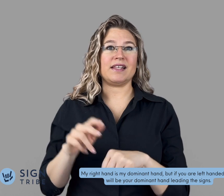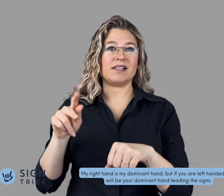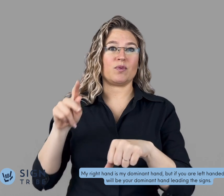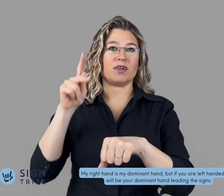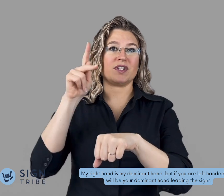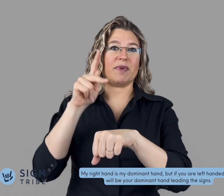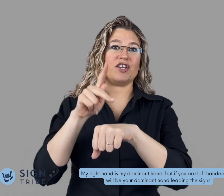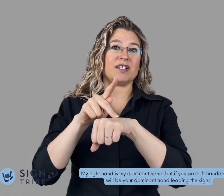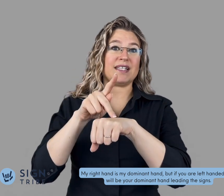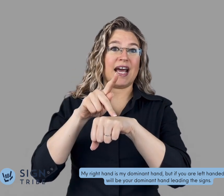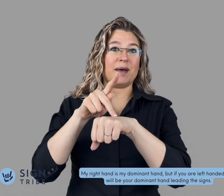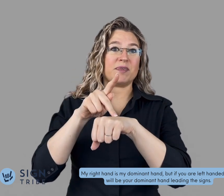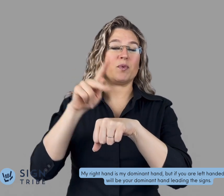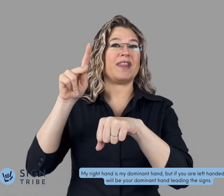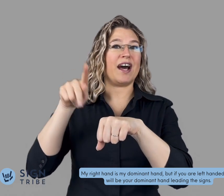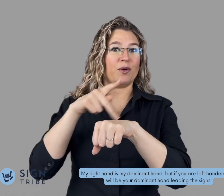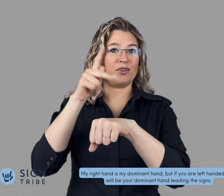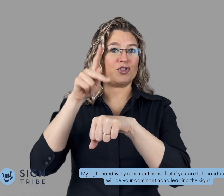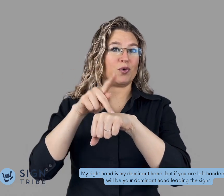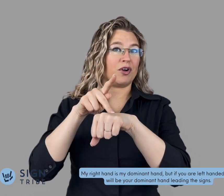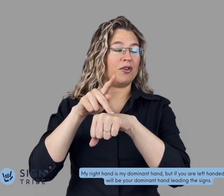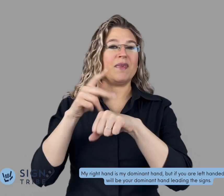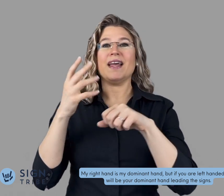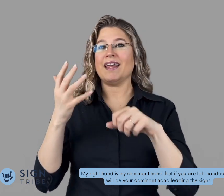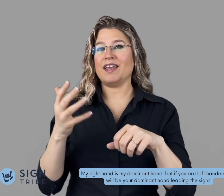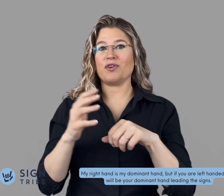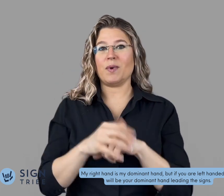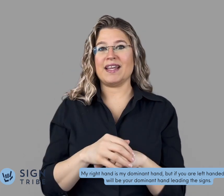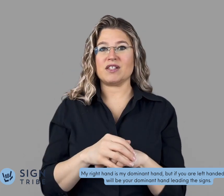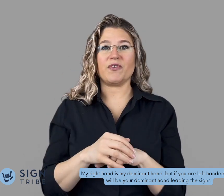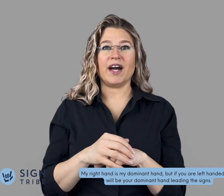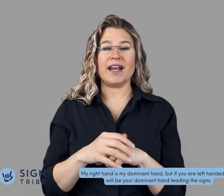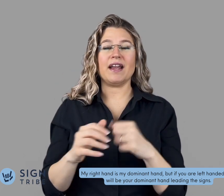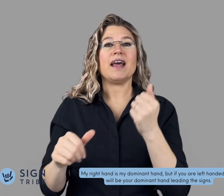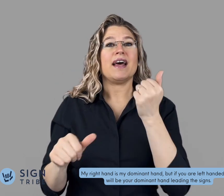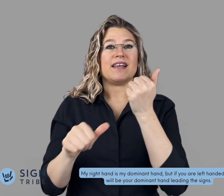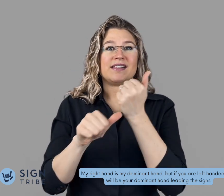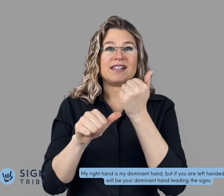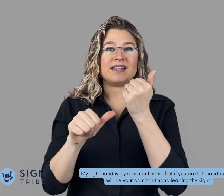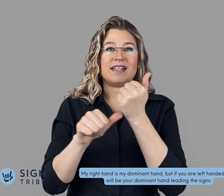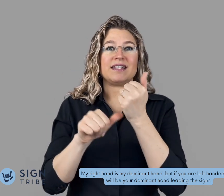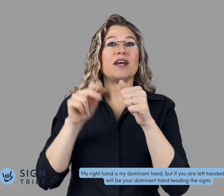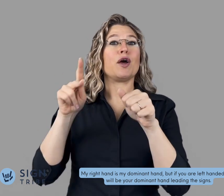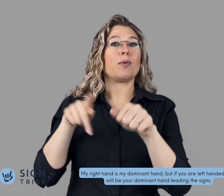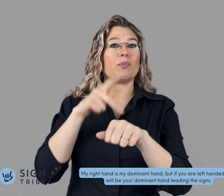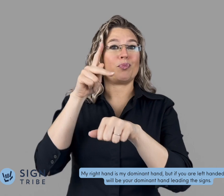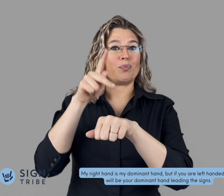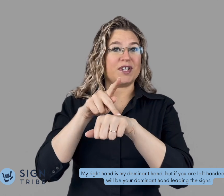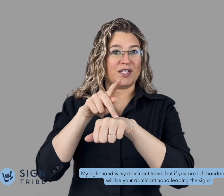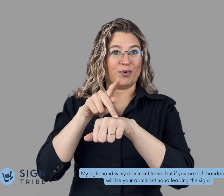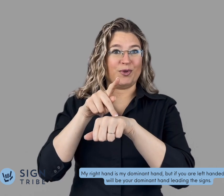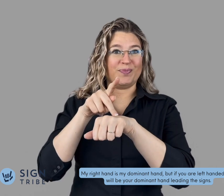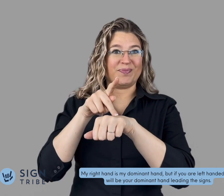where somebody just taps without the twirl. Either way is fine. Assistant, principal.